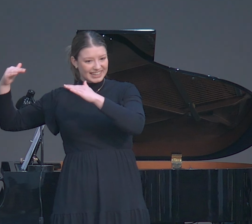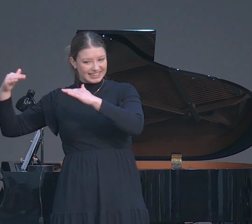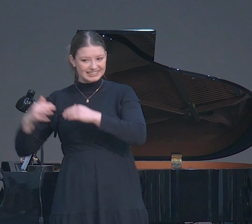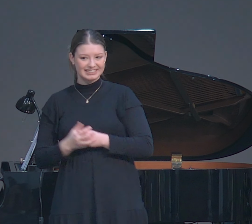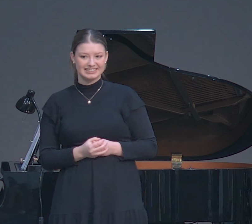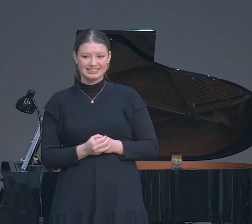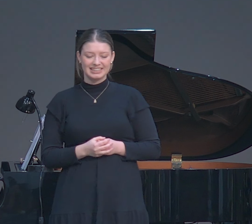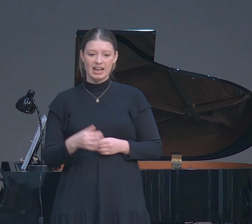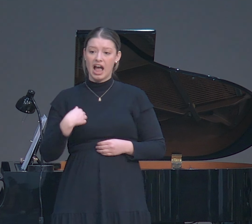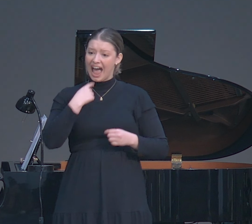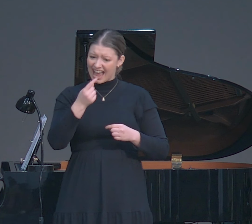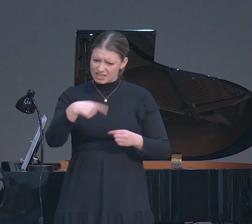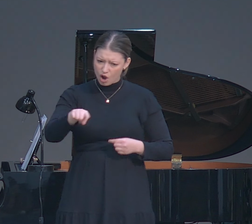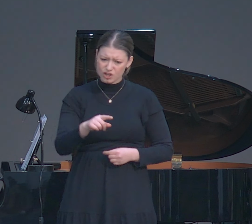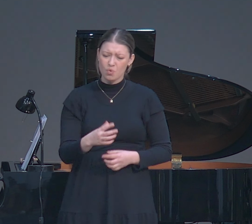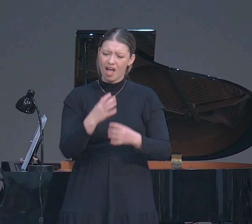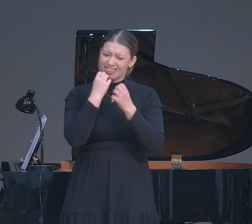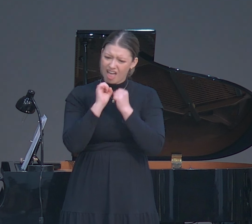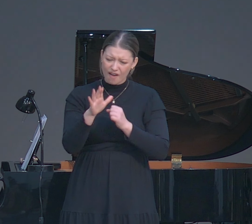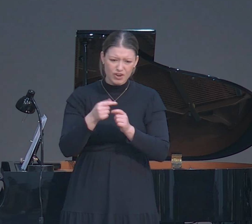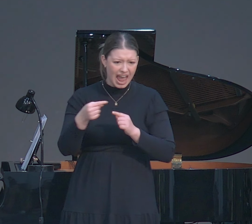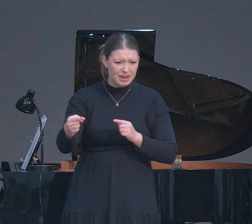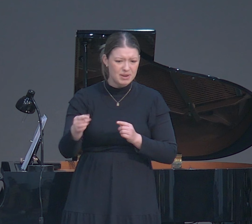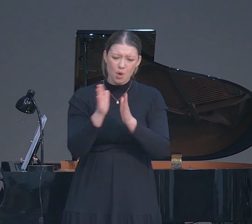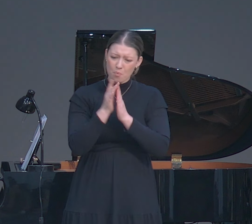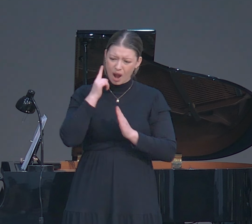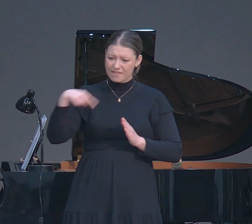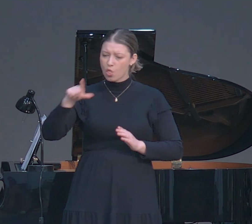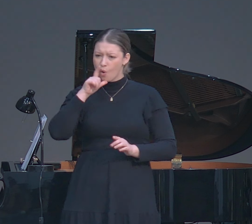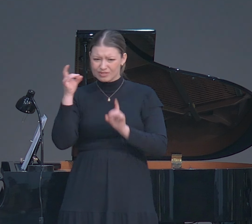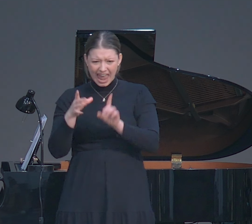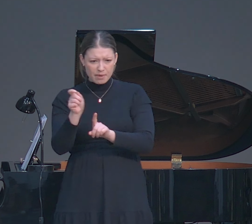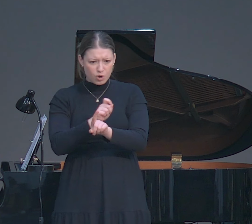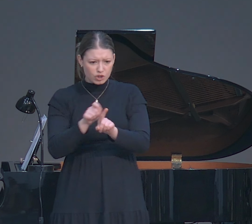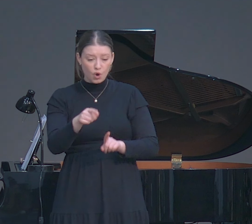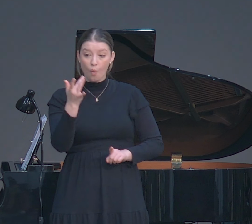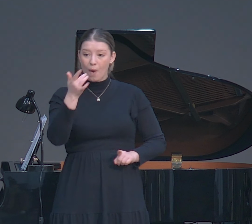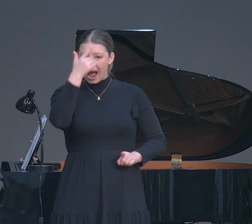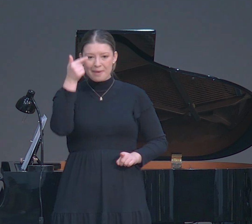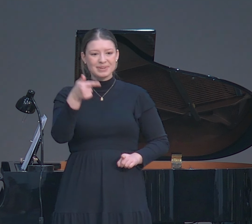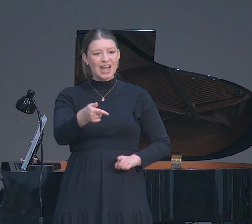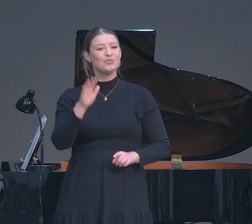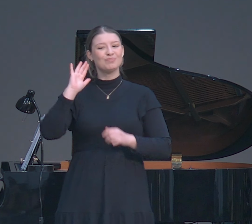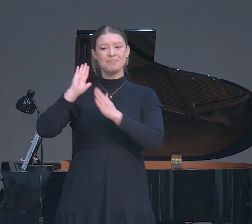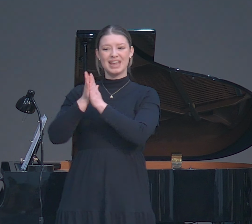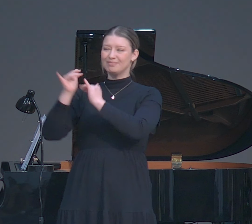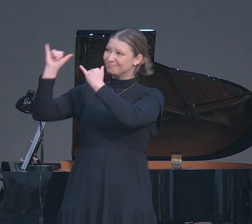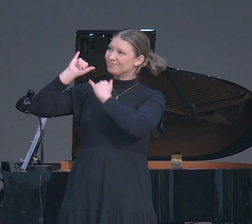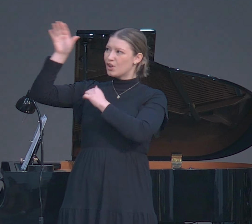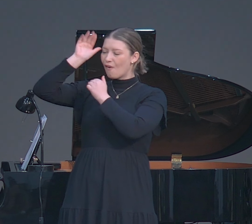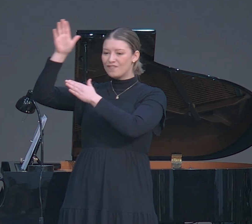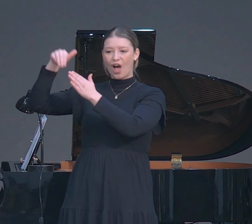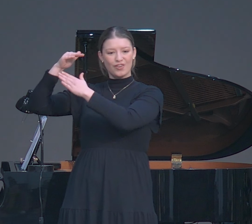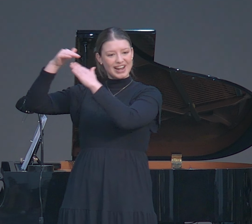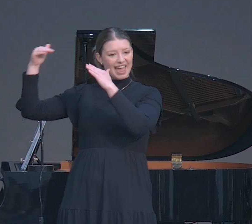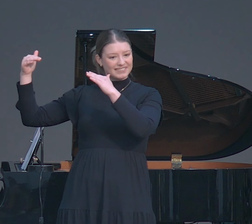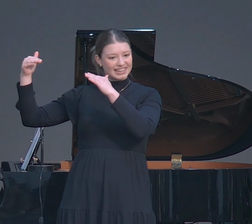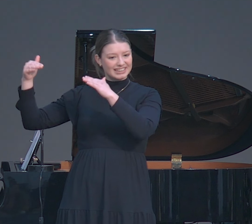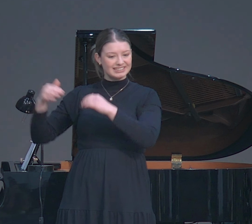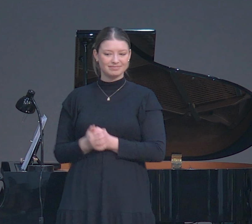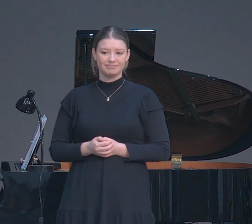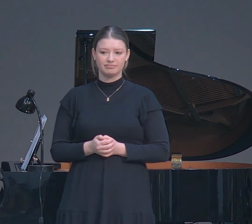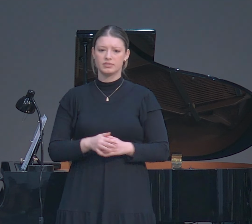you, love your enemies and pray for those who persecute you, so that you may be sons of your Father who is in heaven. Not